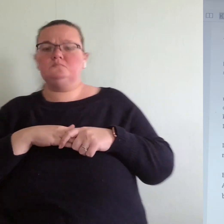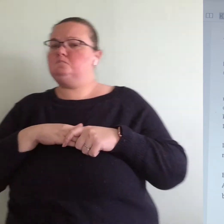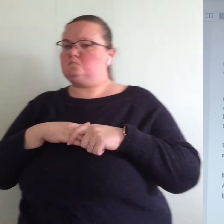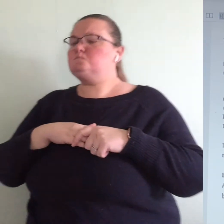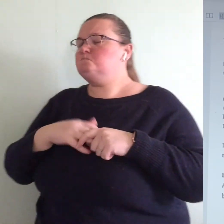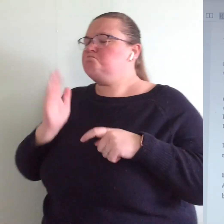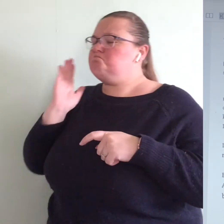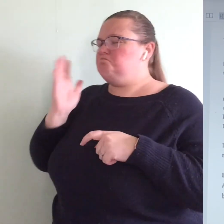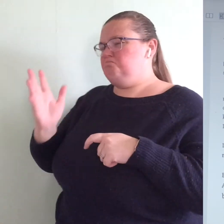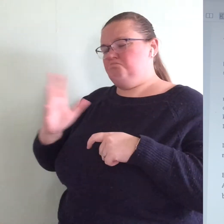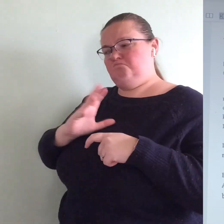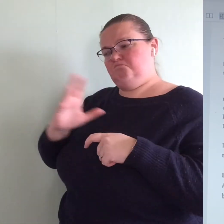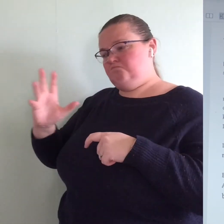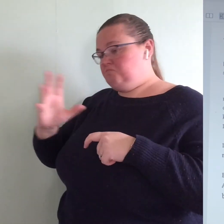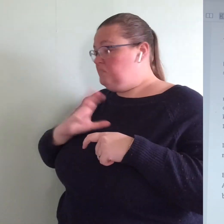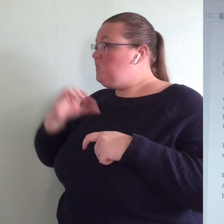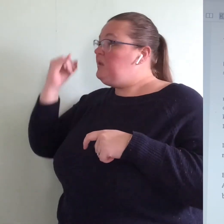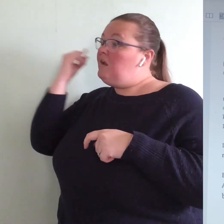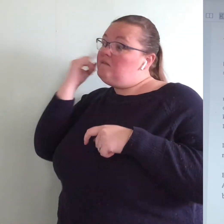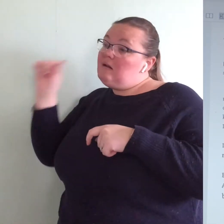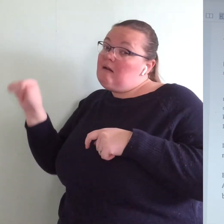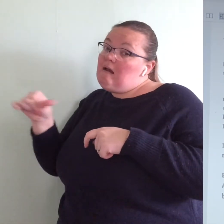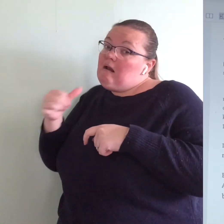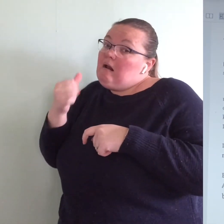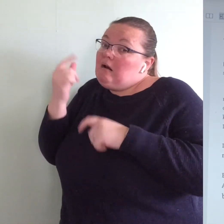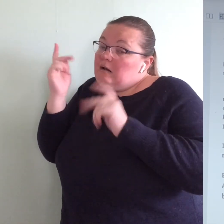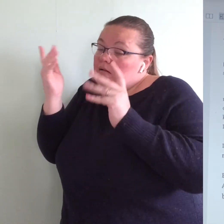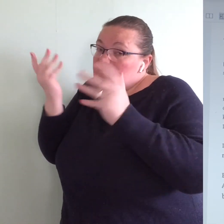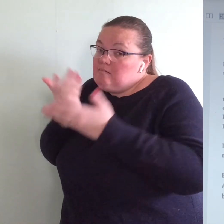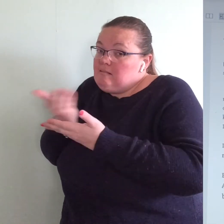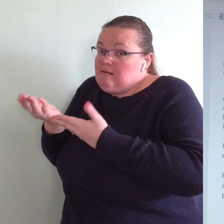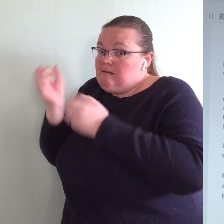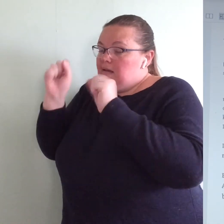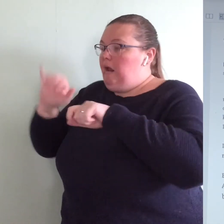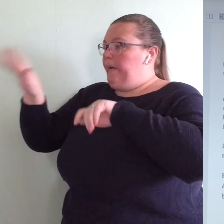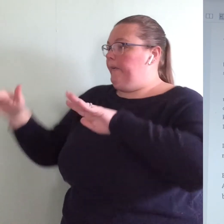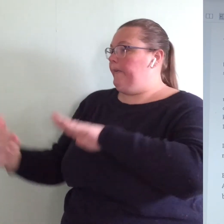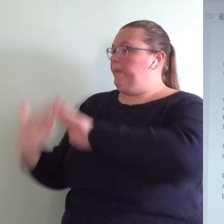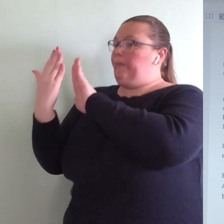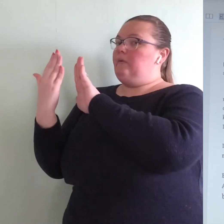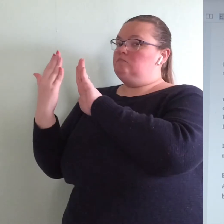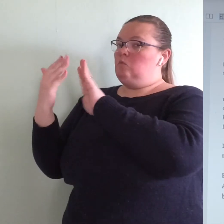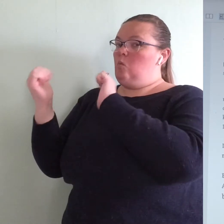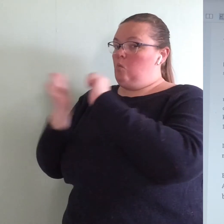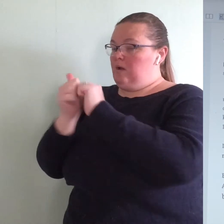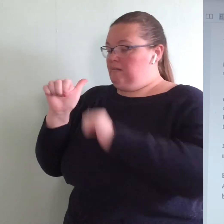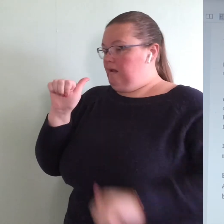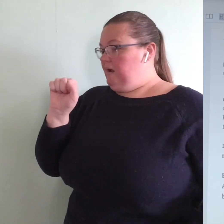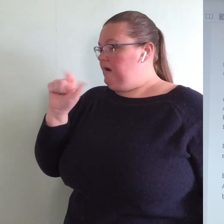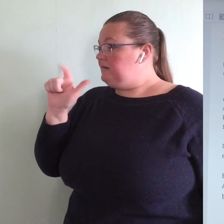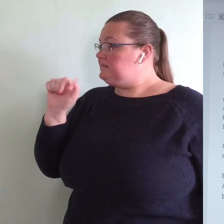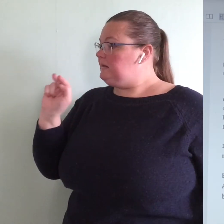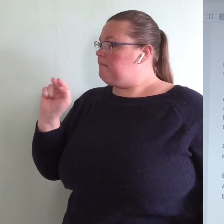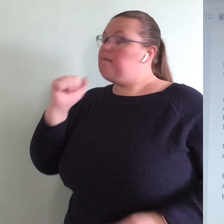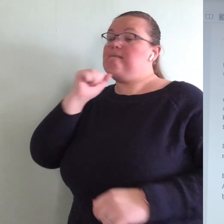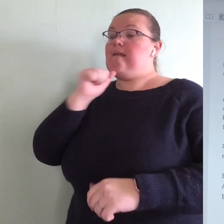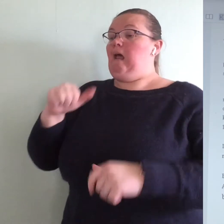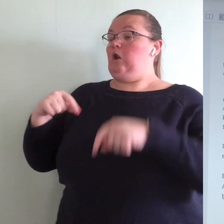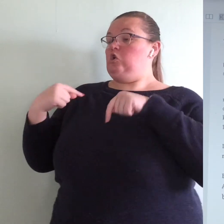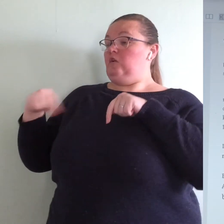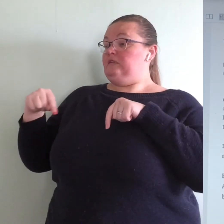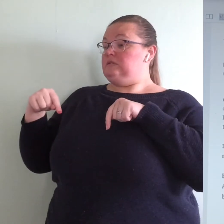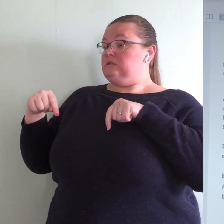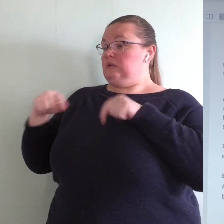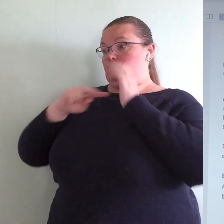and no mistake, said Miss Beaver. If there's anyone who could appear before Aslan without their knees knocking,